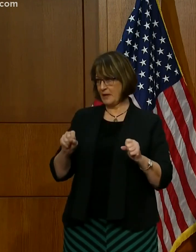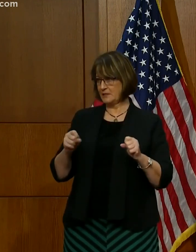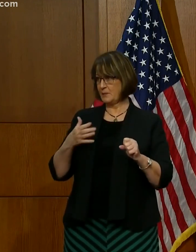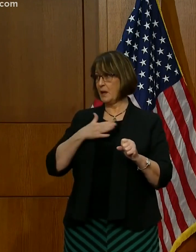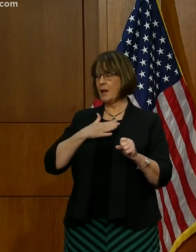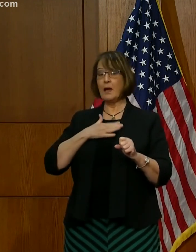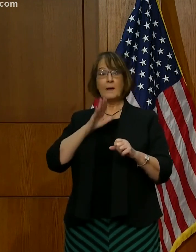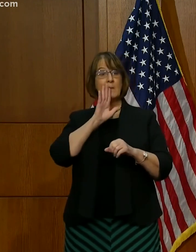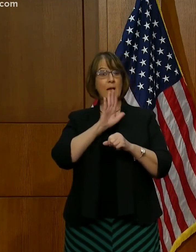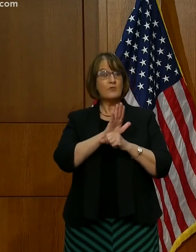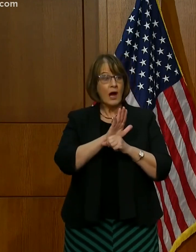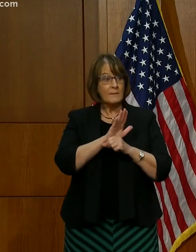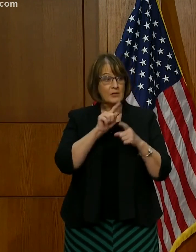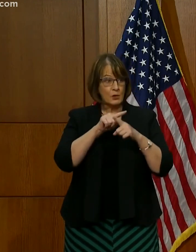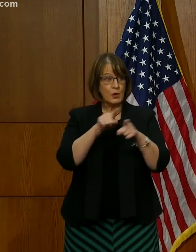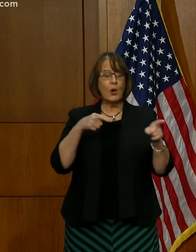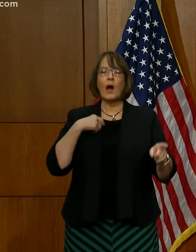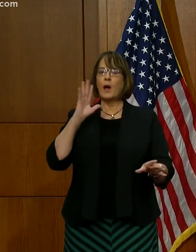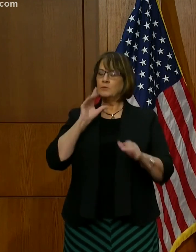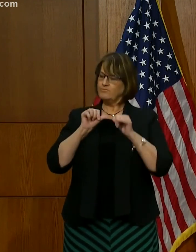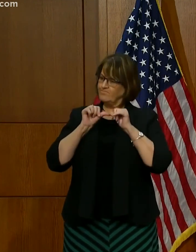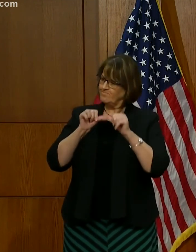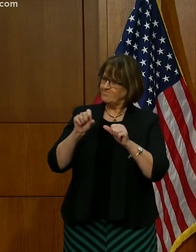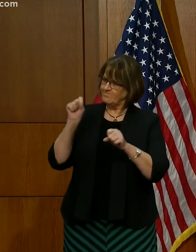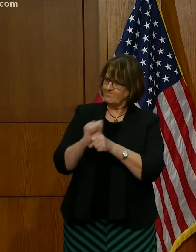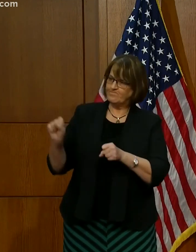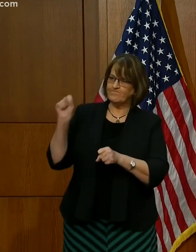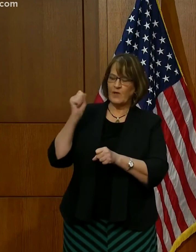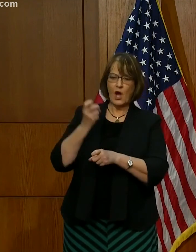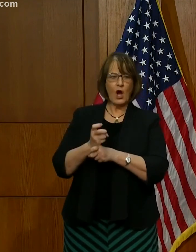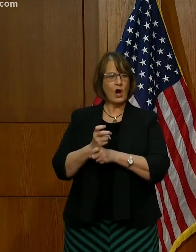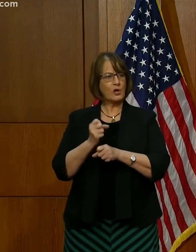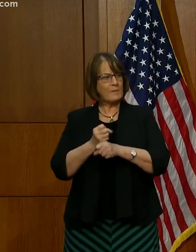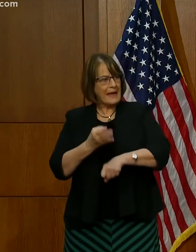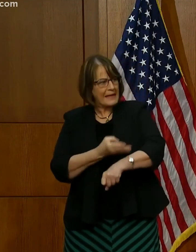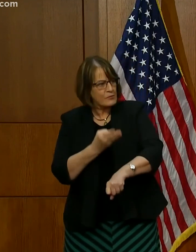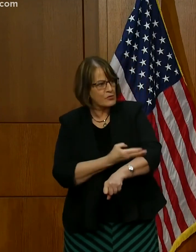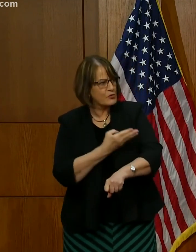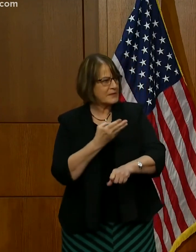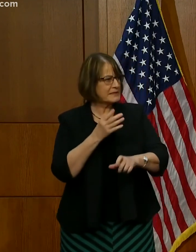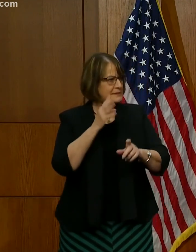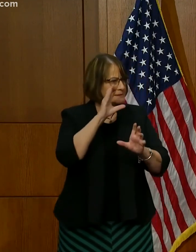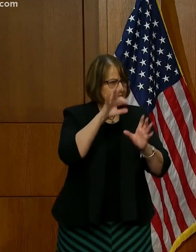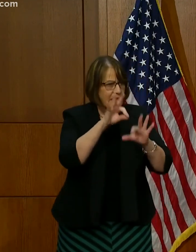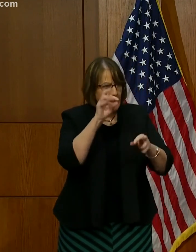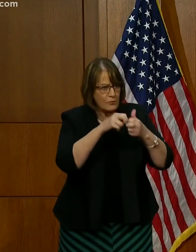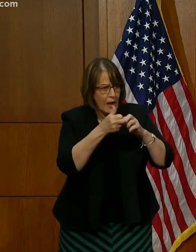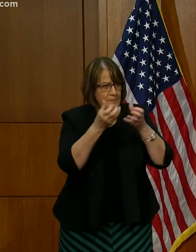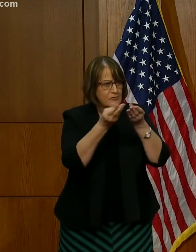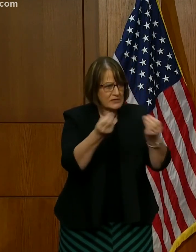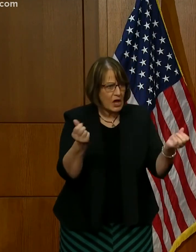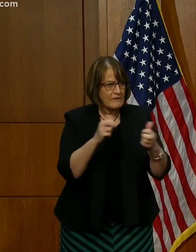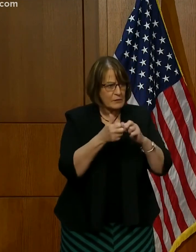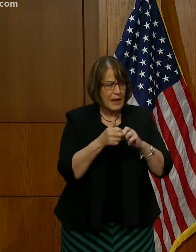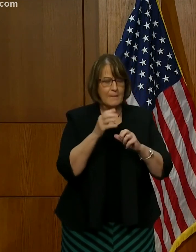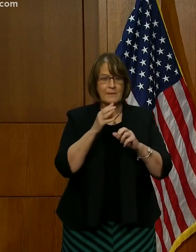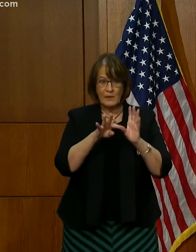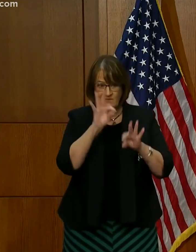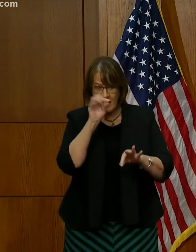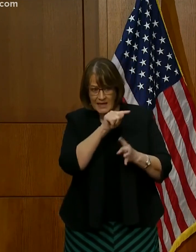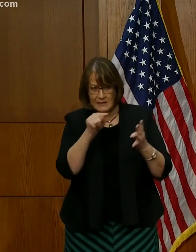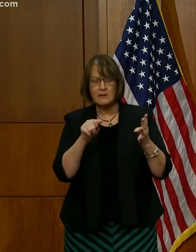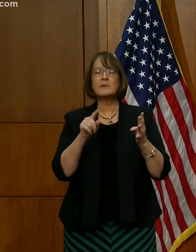you is that I will keep working to make improvements, to fix problems when we find them, and to move